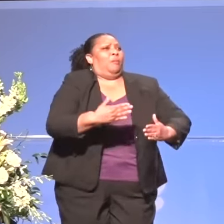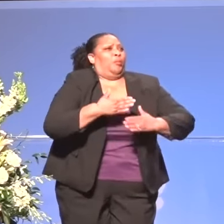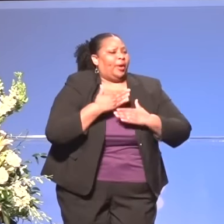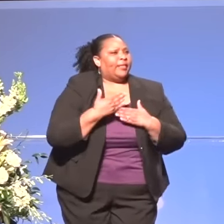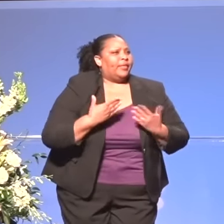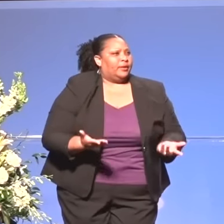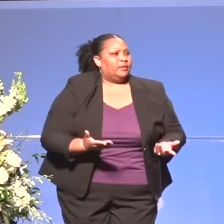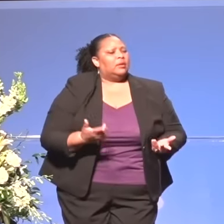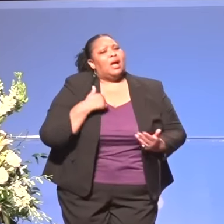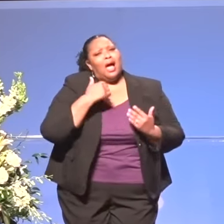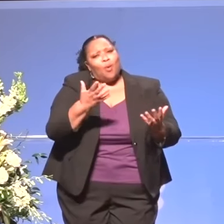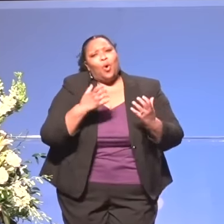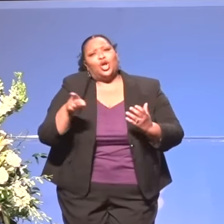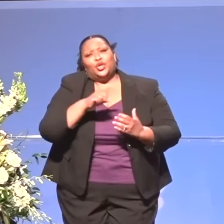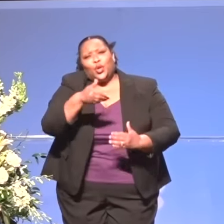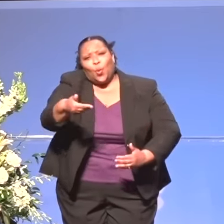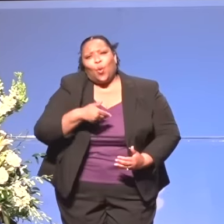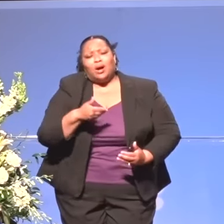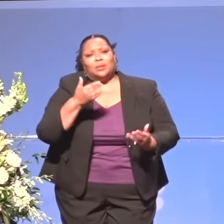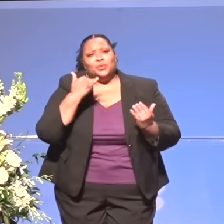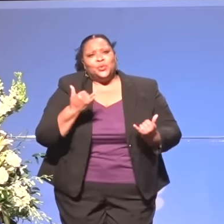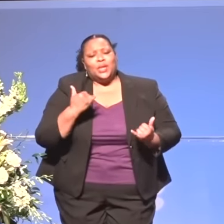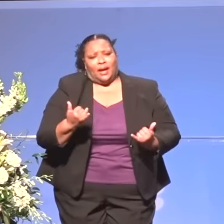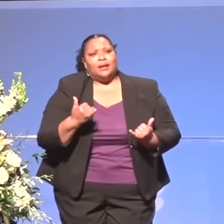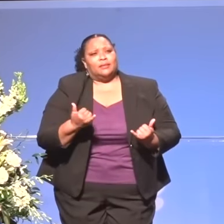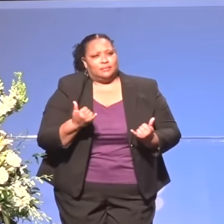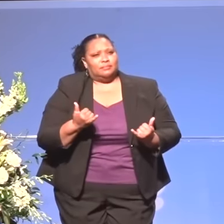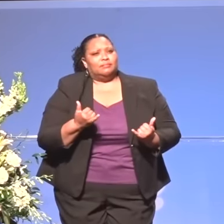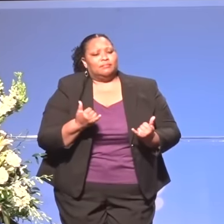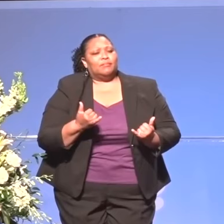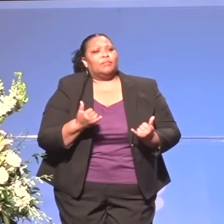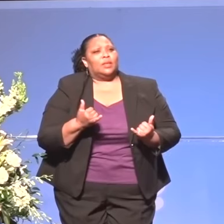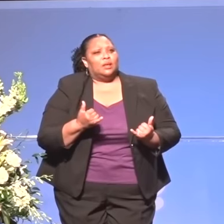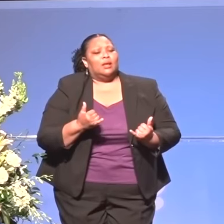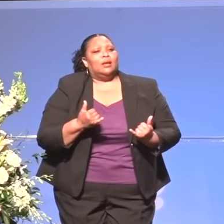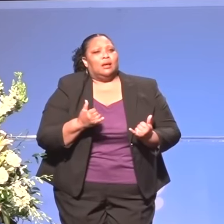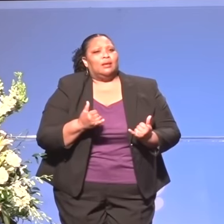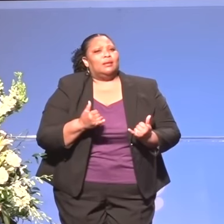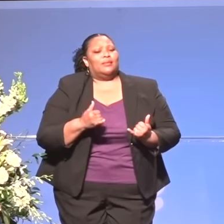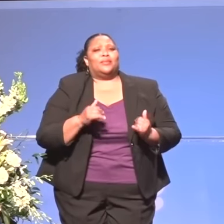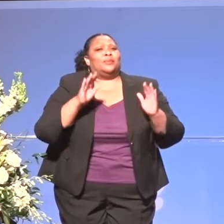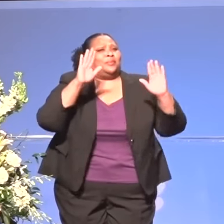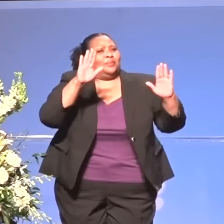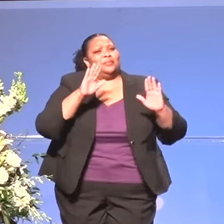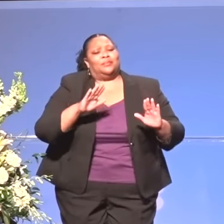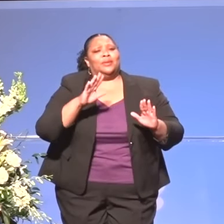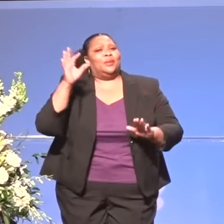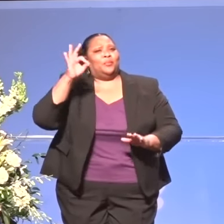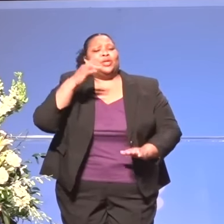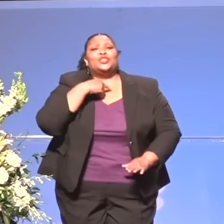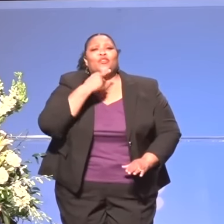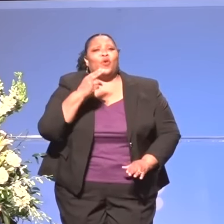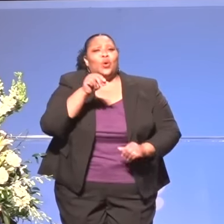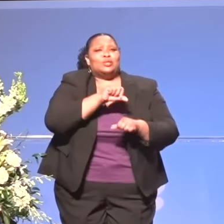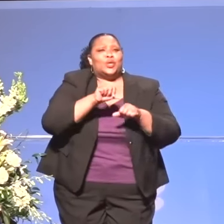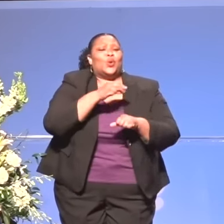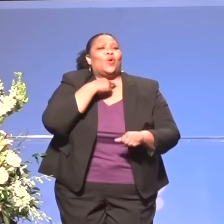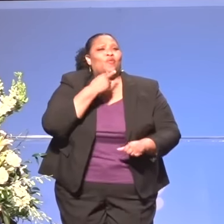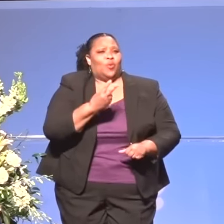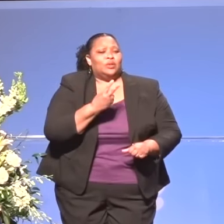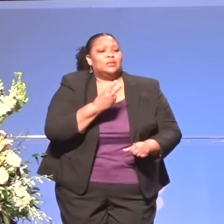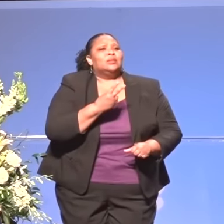breathe. I want you to welcome to this pull pit today the iconic preaching voice, anointed preaching